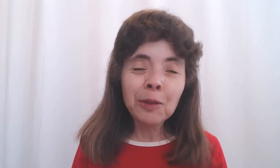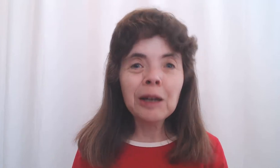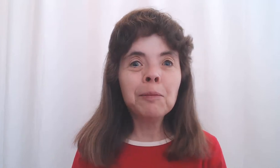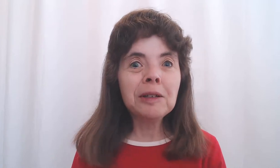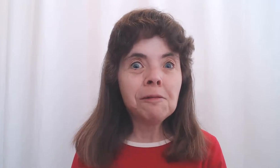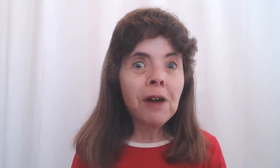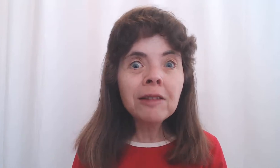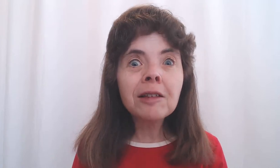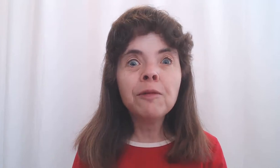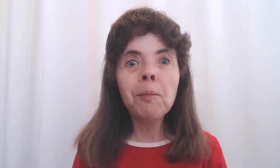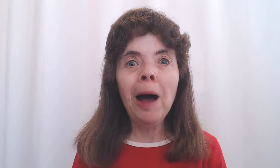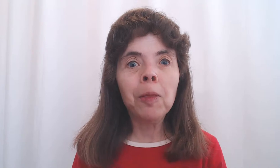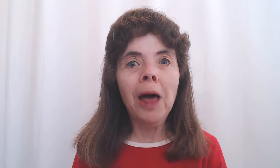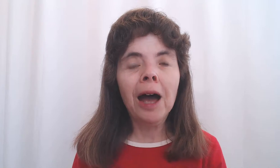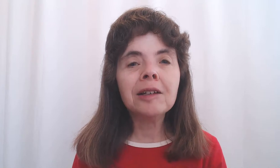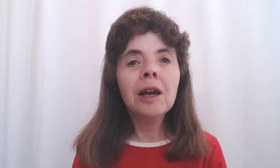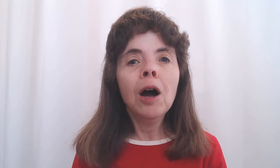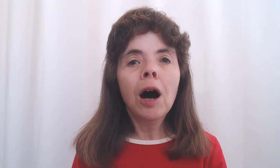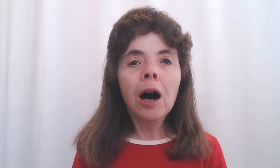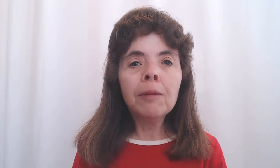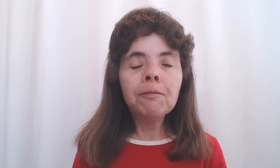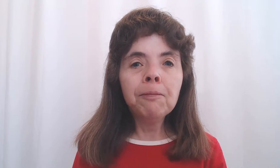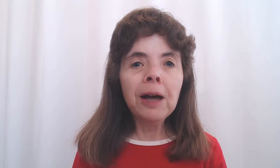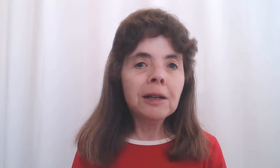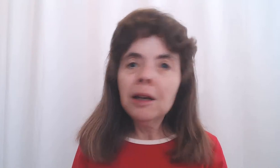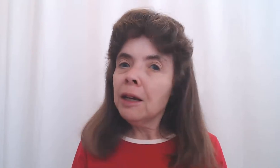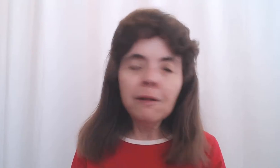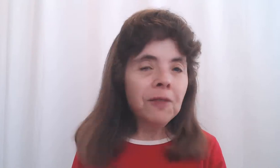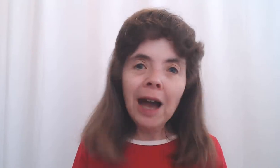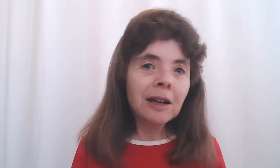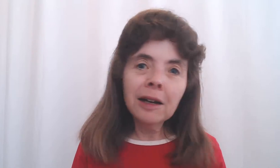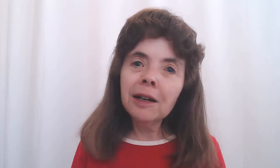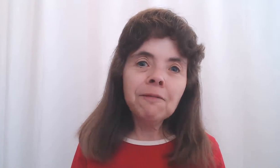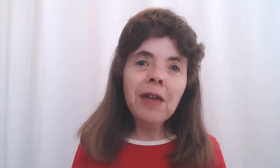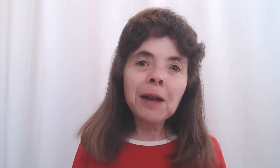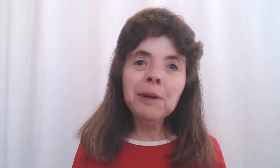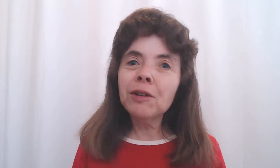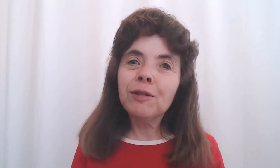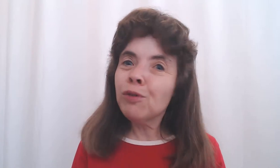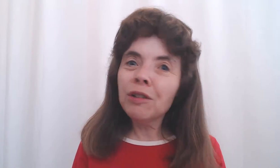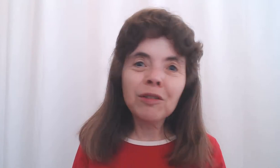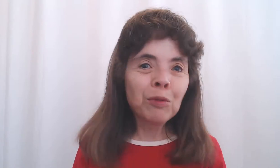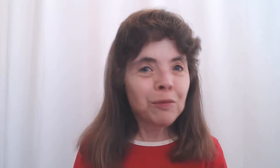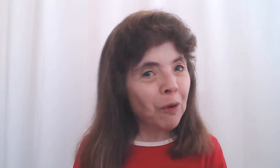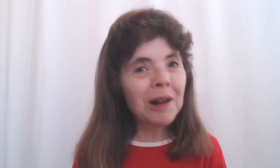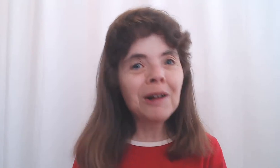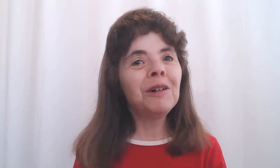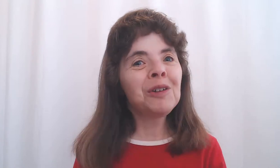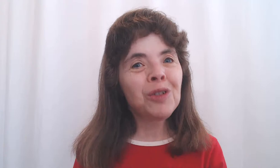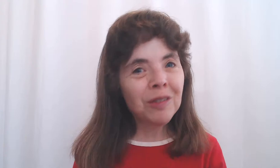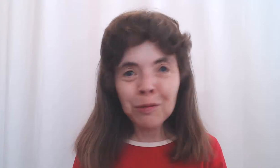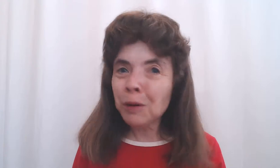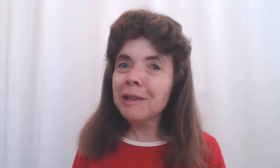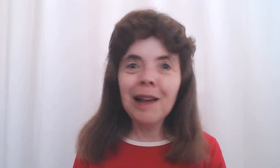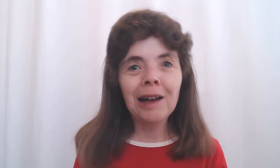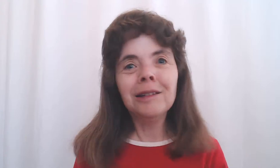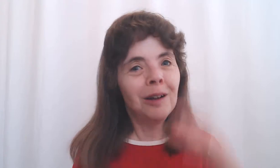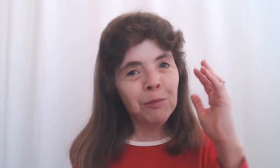I think, a bit defensive about that. But if that if that appearance of Jesus was veridical, and Jesus really said, you know, I'm